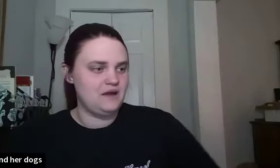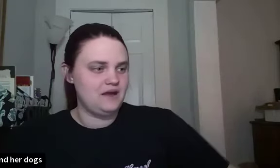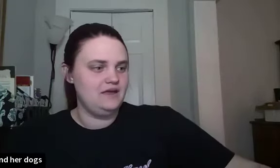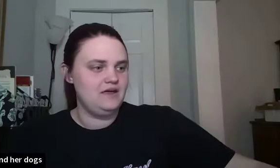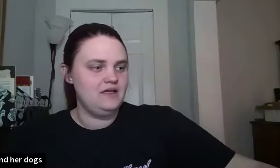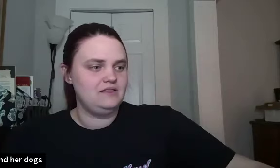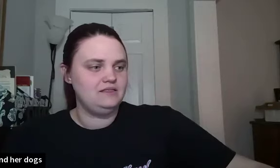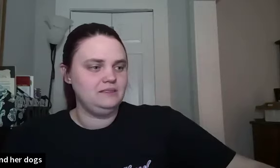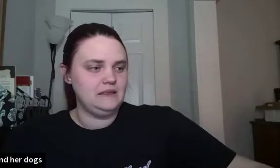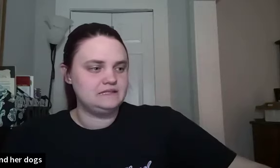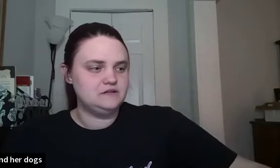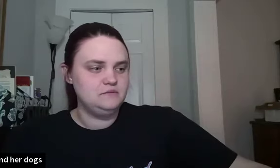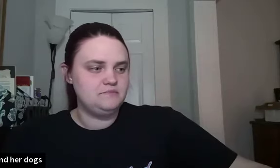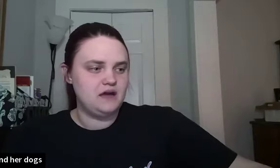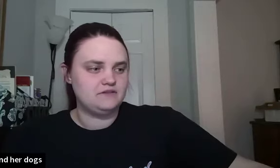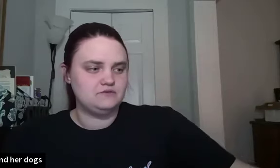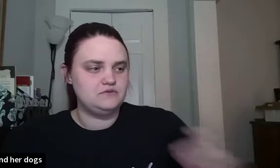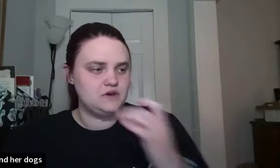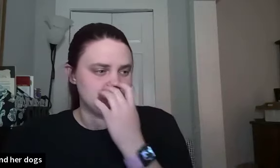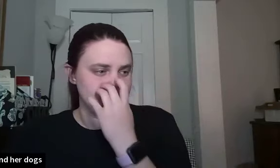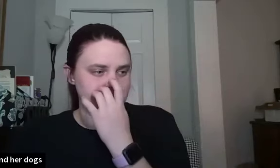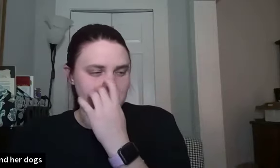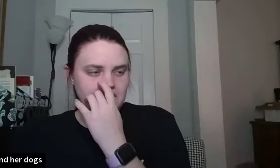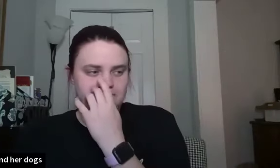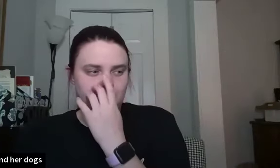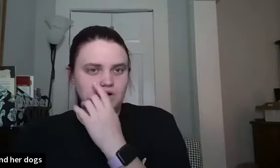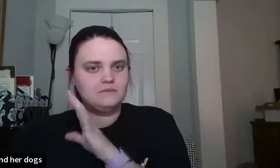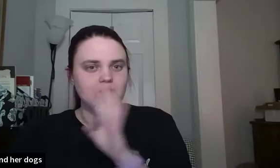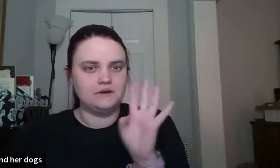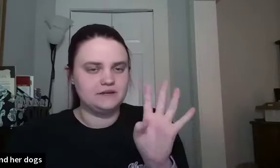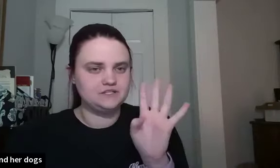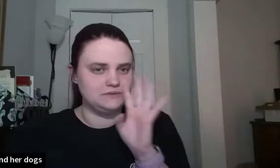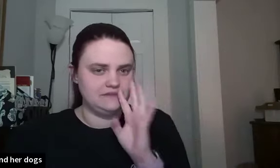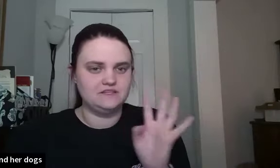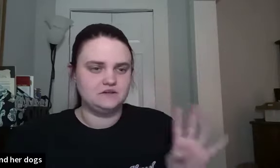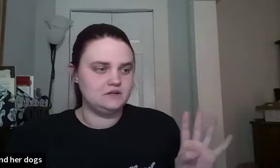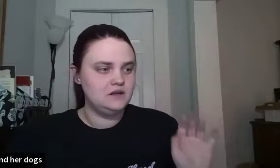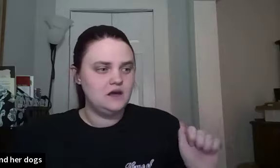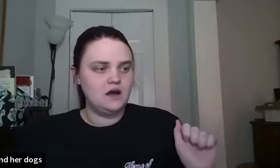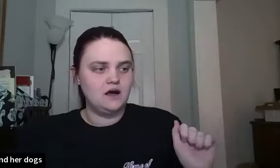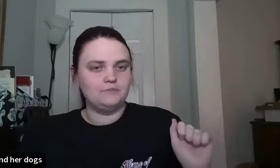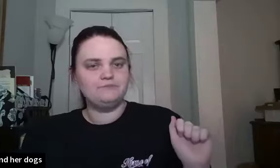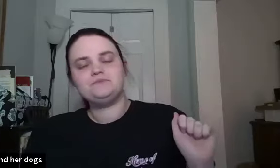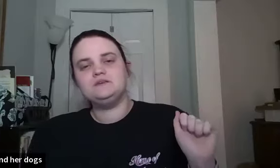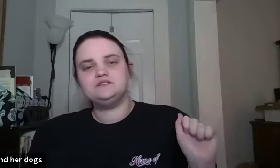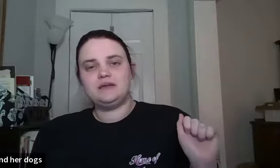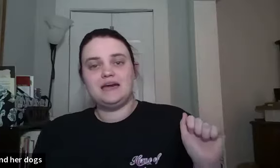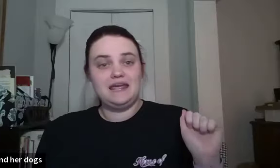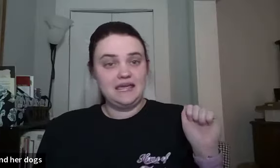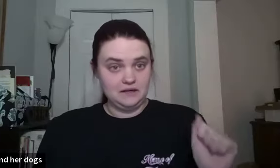Okay, let's go back through those. I know it's only like 4, but I want to make sure we get these good. So we had